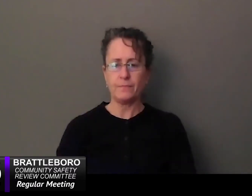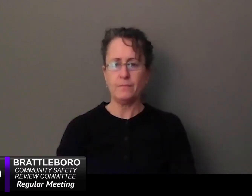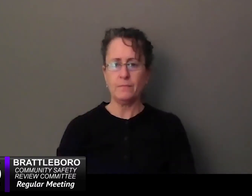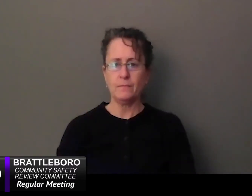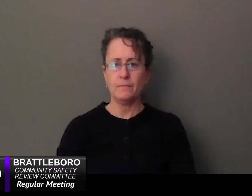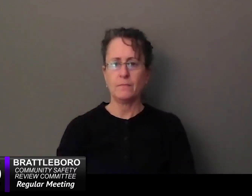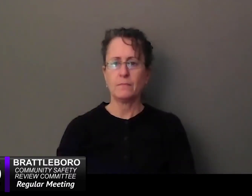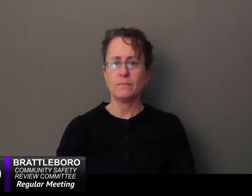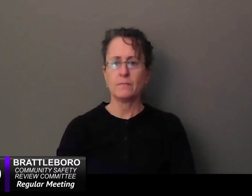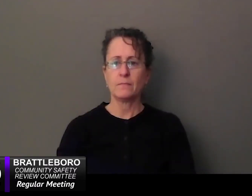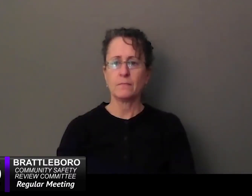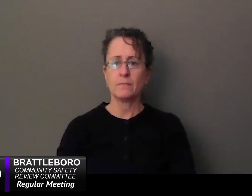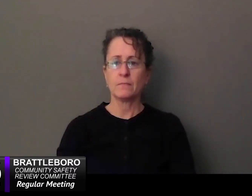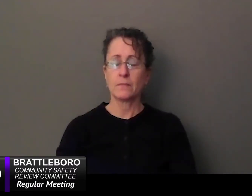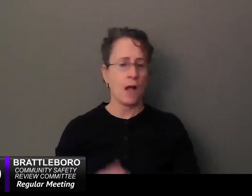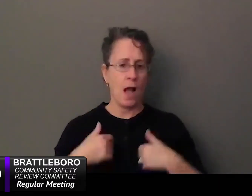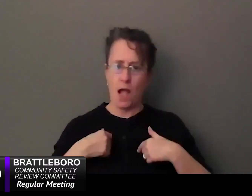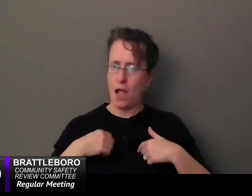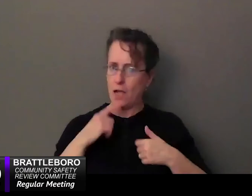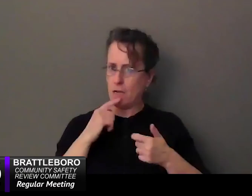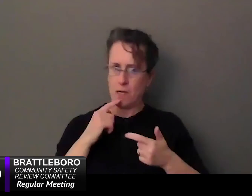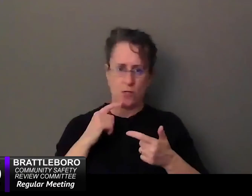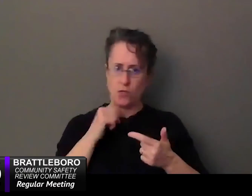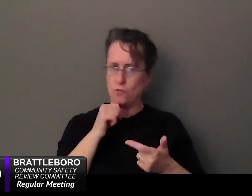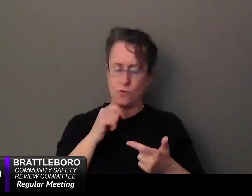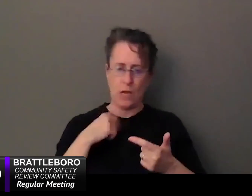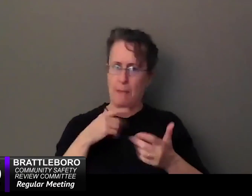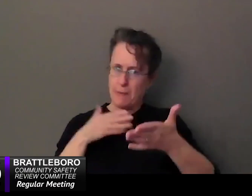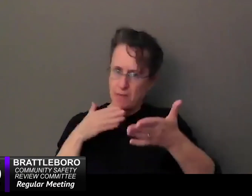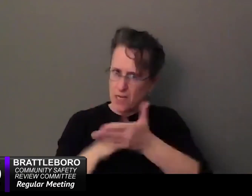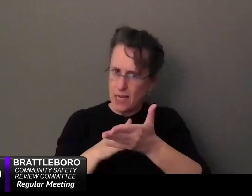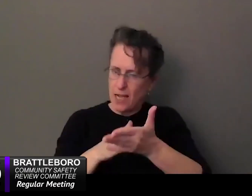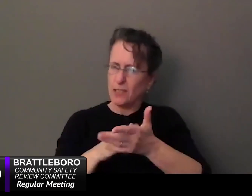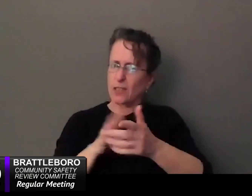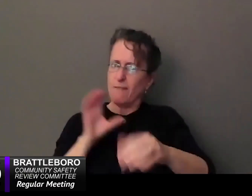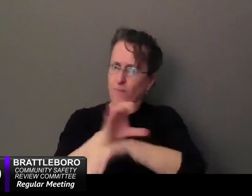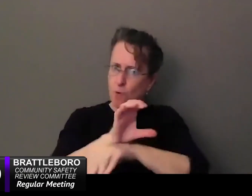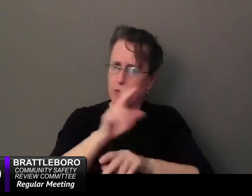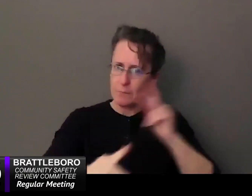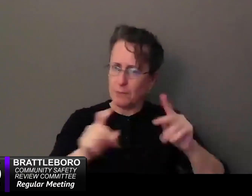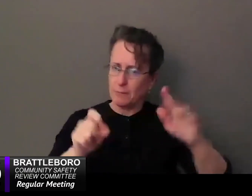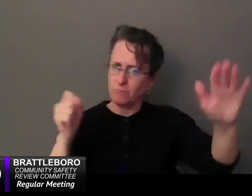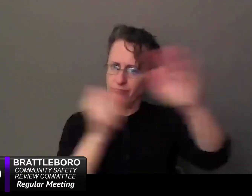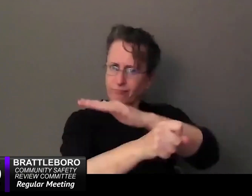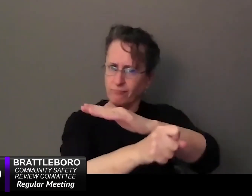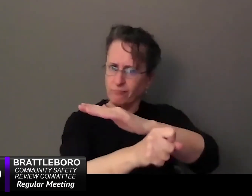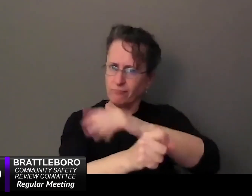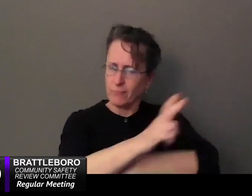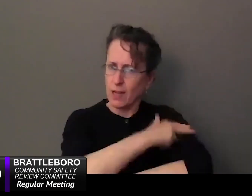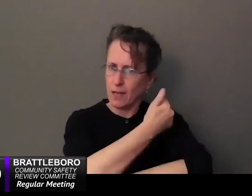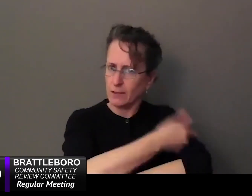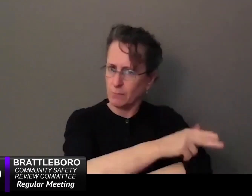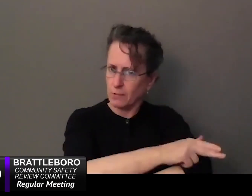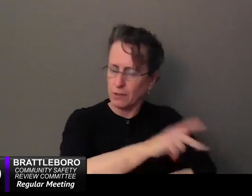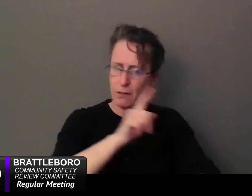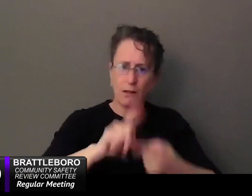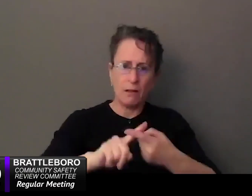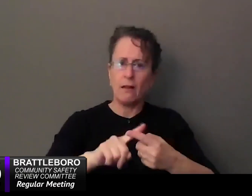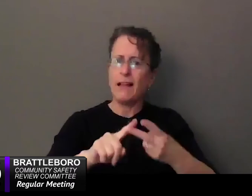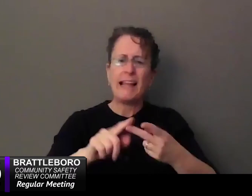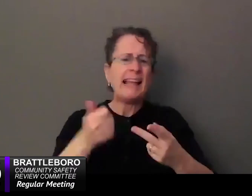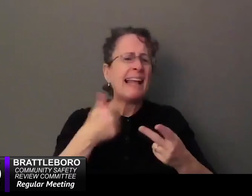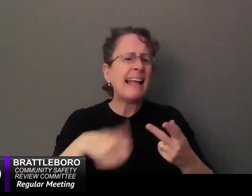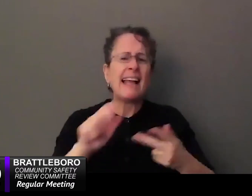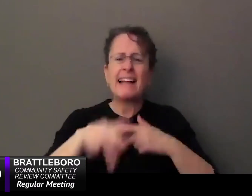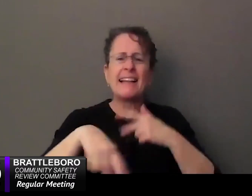forced hospitalization and forced treatment, and forced institutionalization. I'm also a